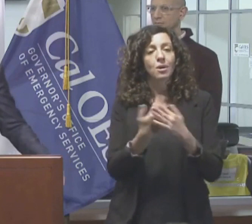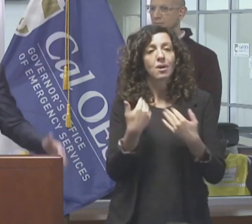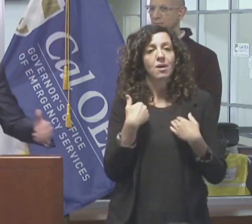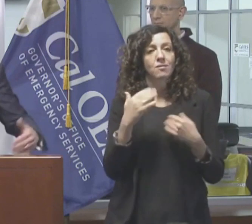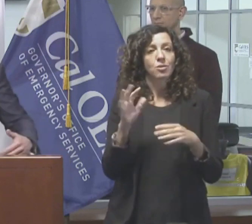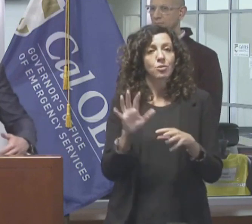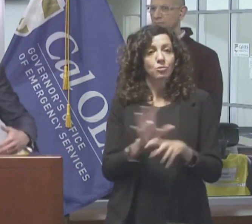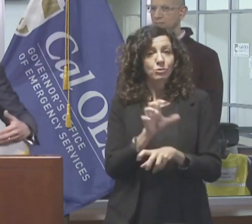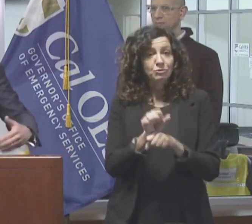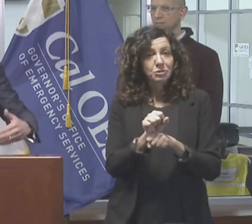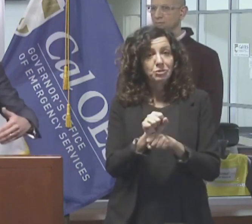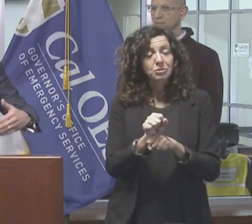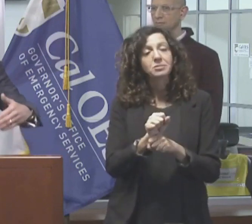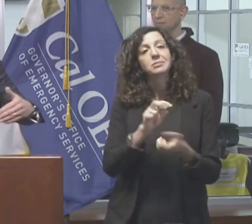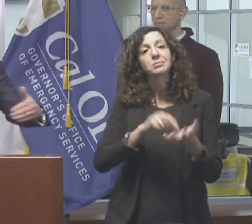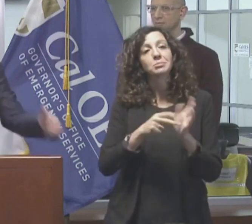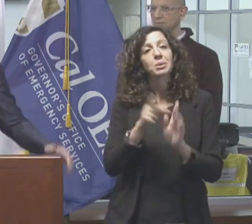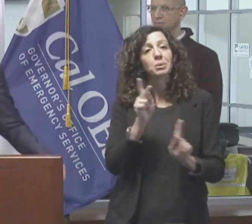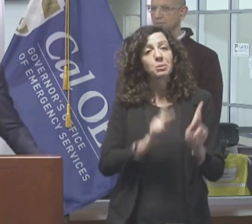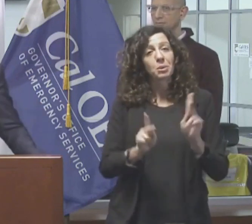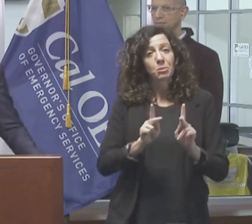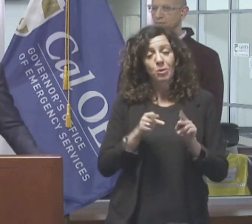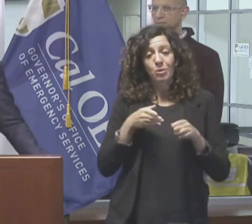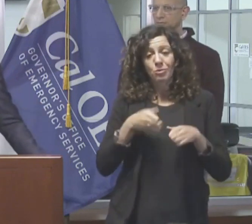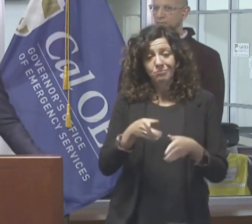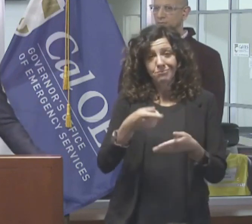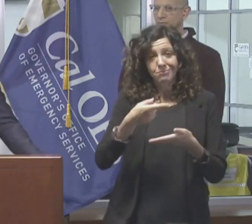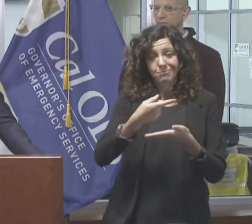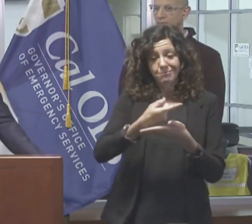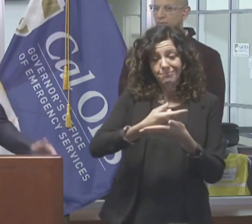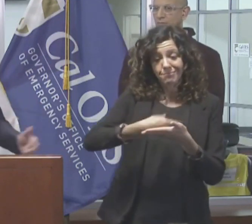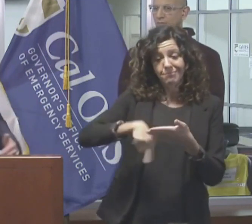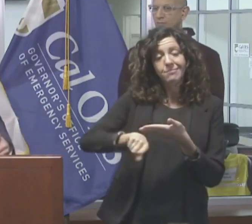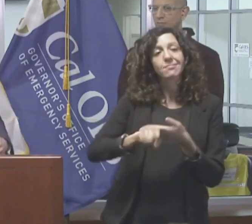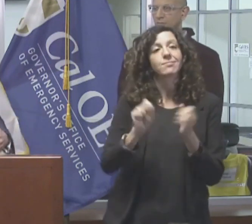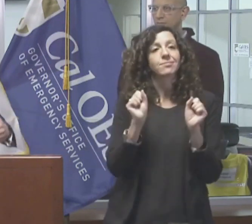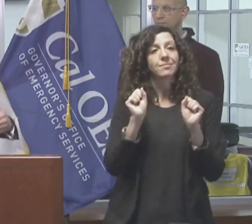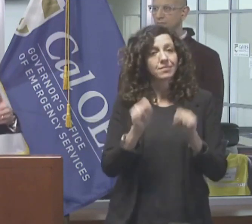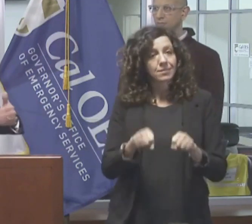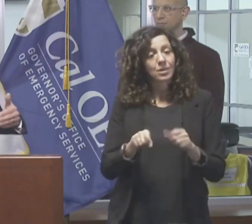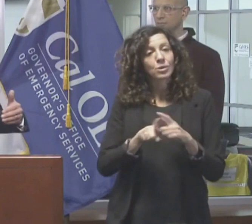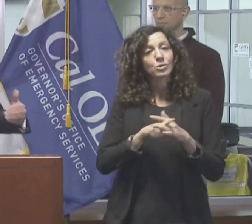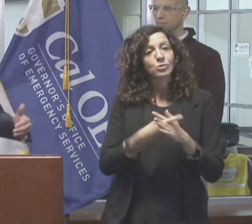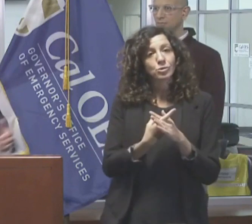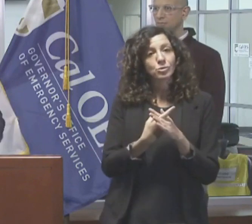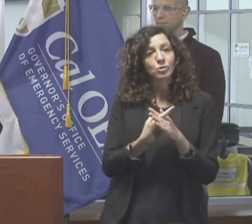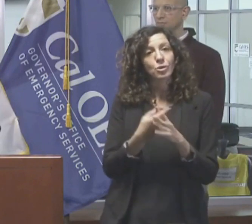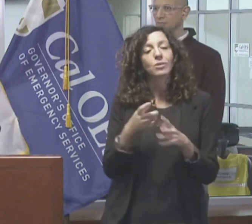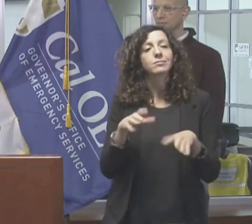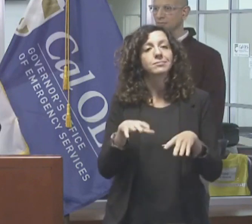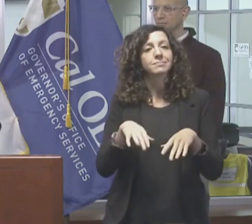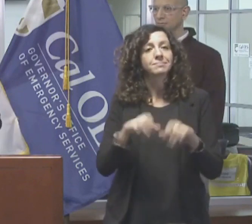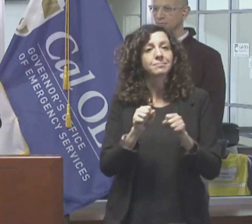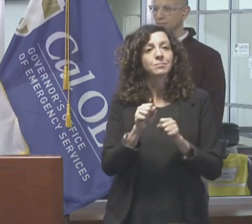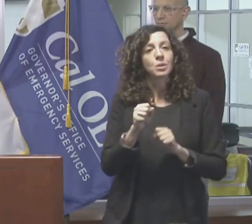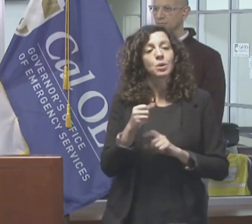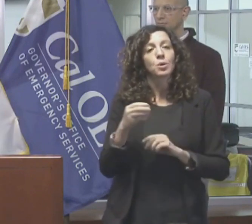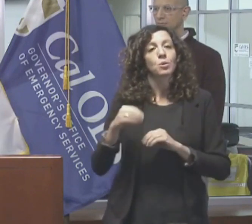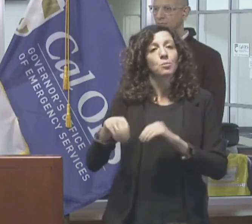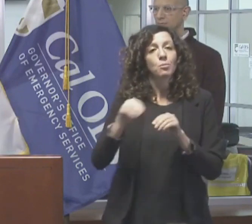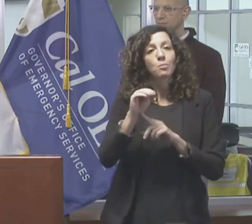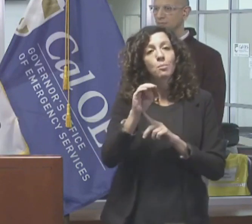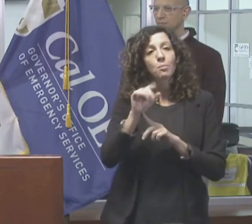reservations, and people throughout the course of next week will be in the opportunity to get the mobile testing that so many